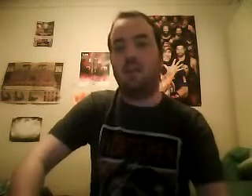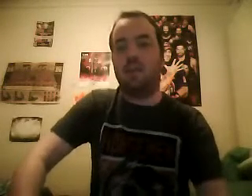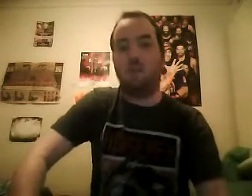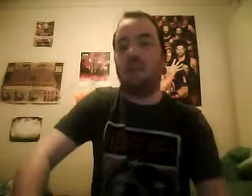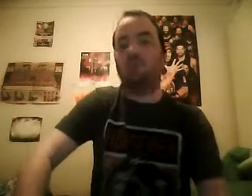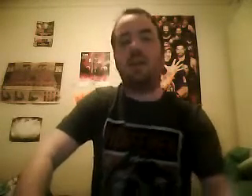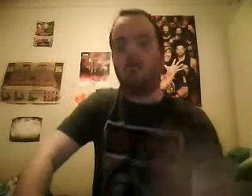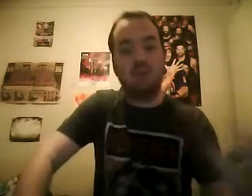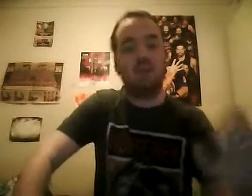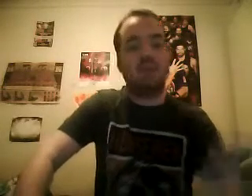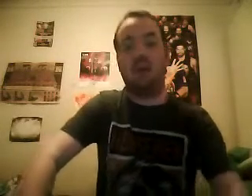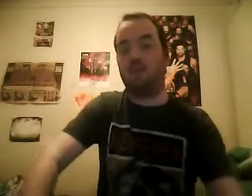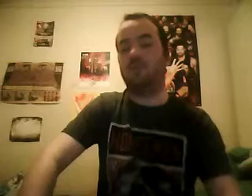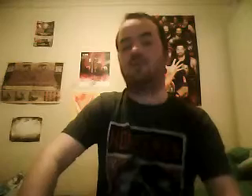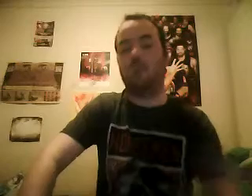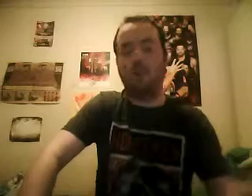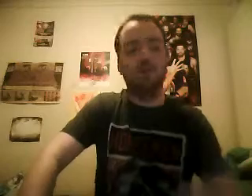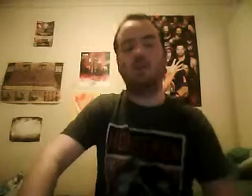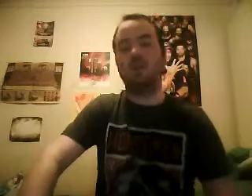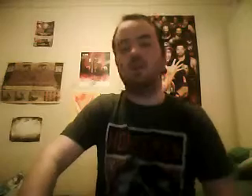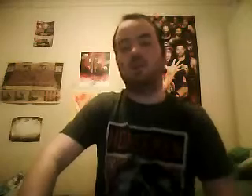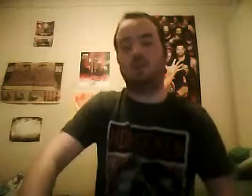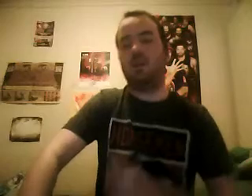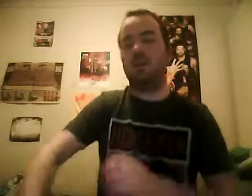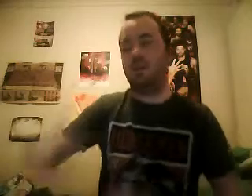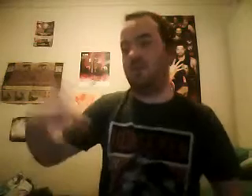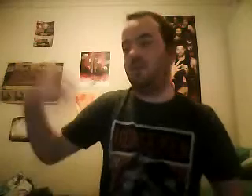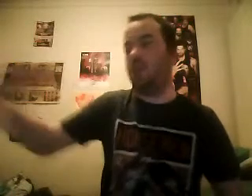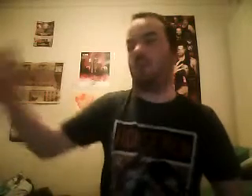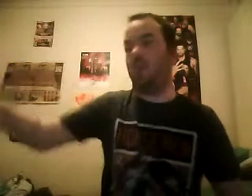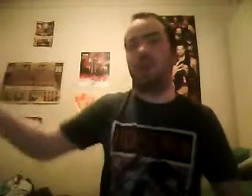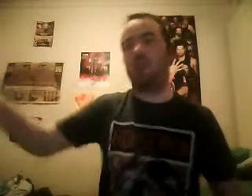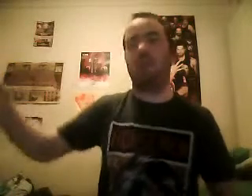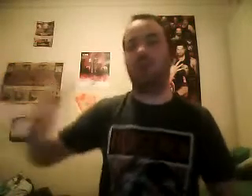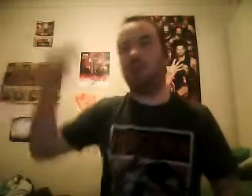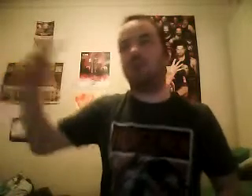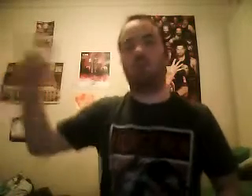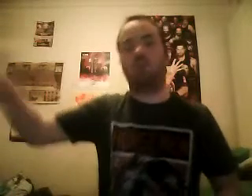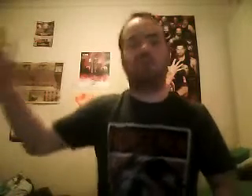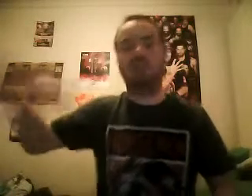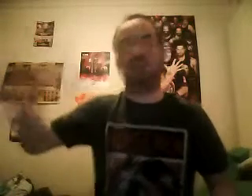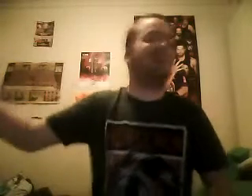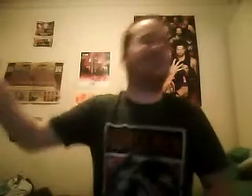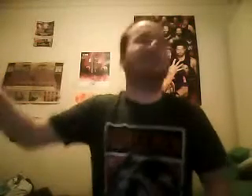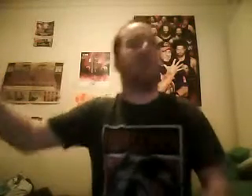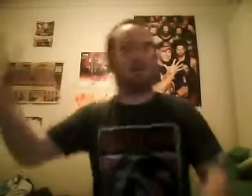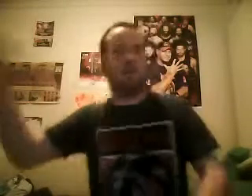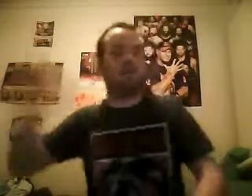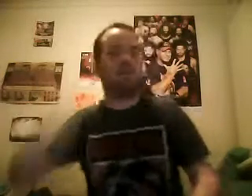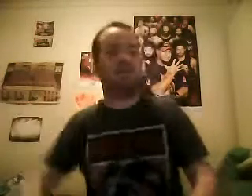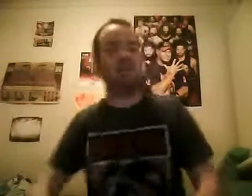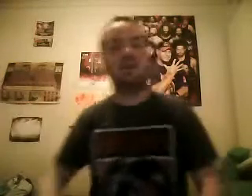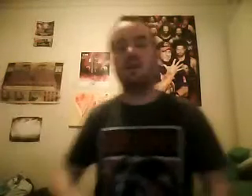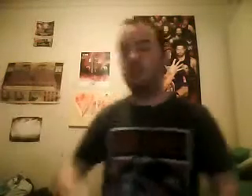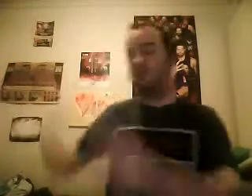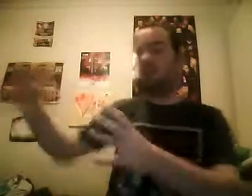the main champion start off the show, because if he's your main champion, he should really be in the main events. He should be